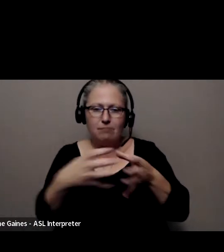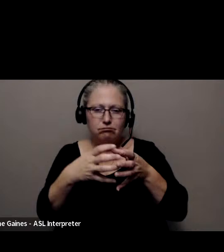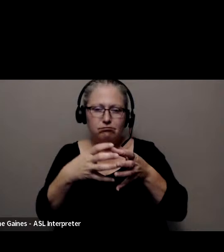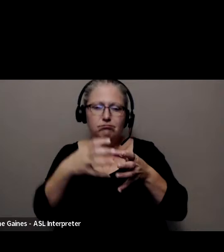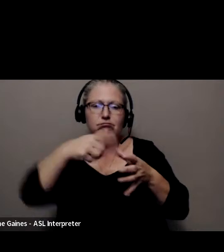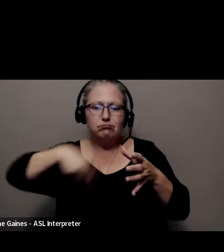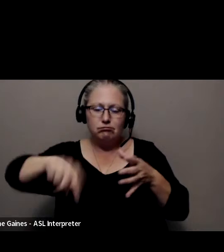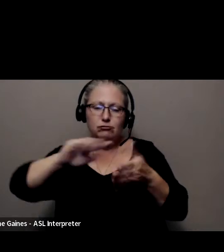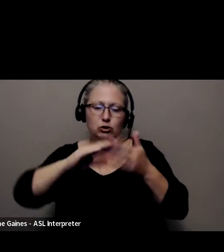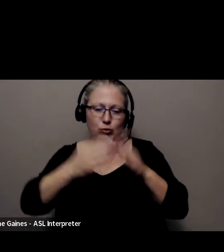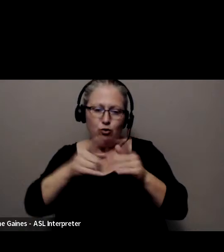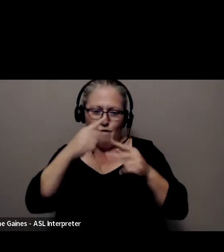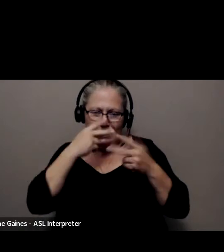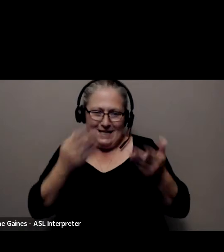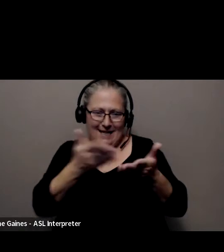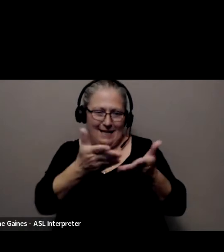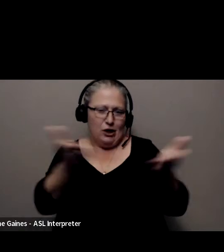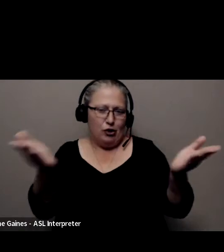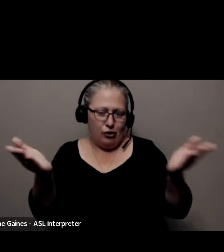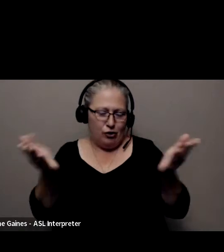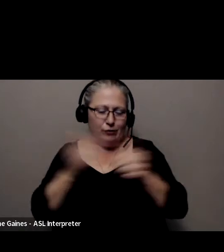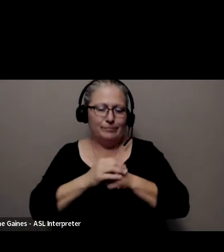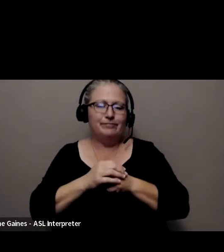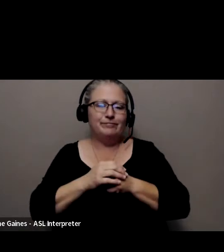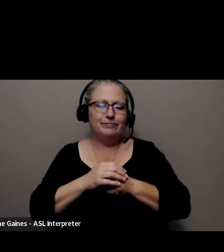here. Woo!